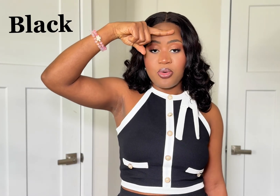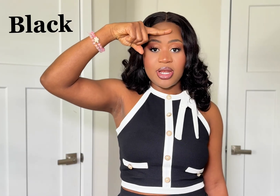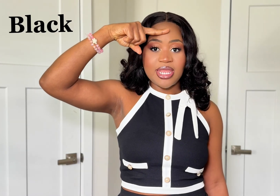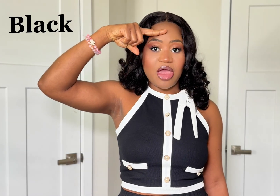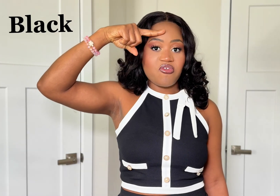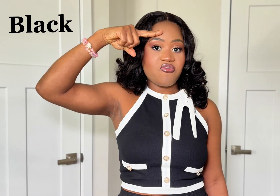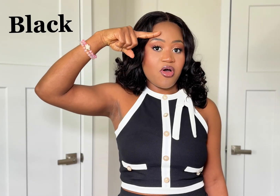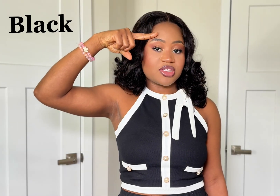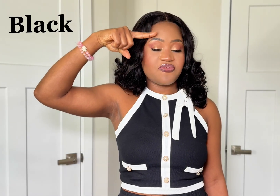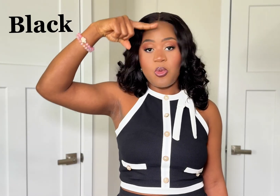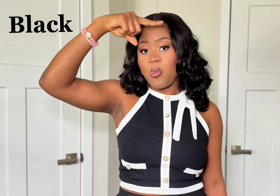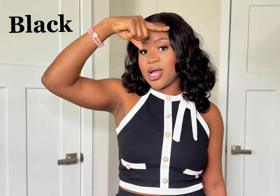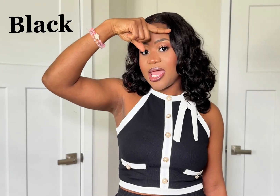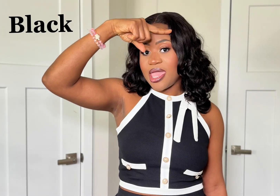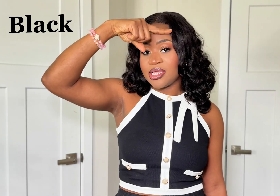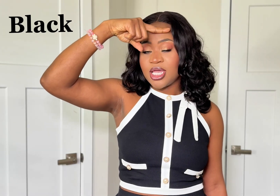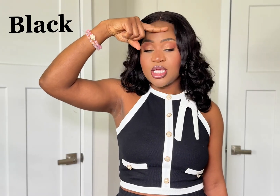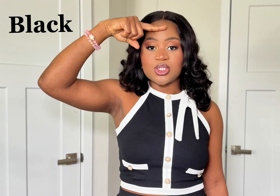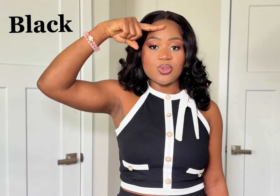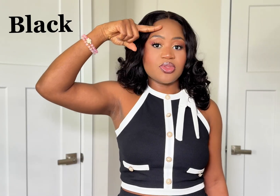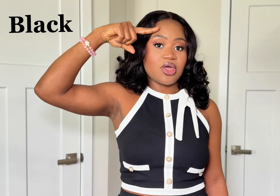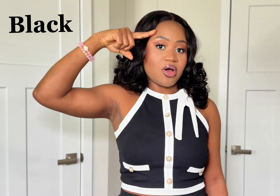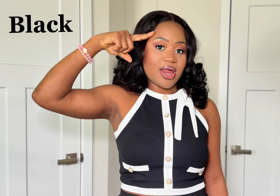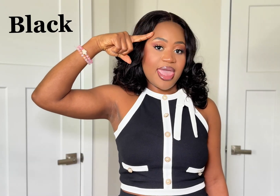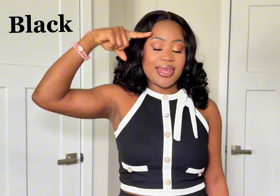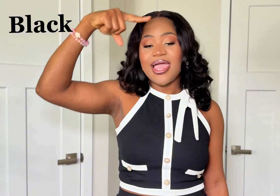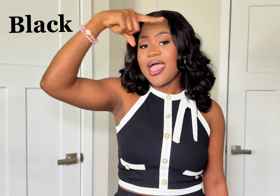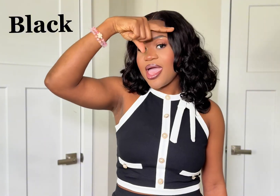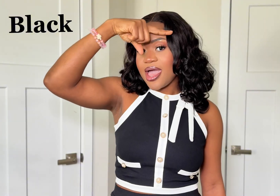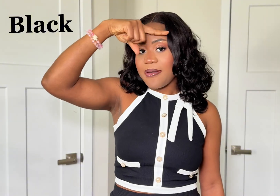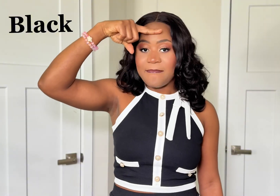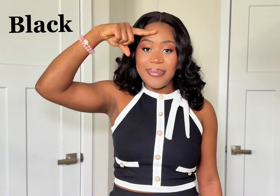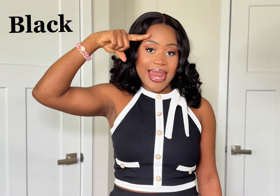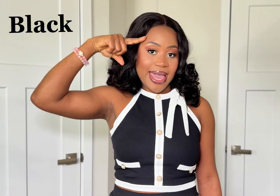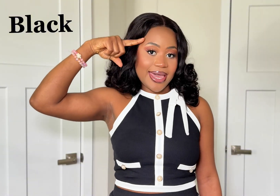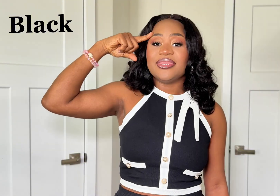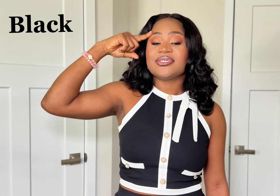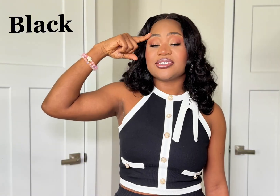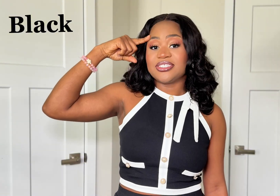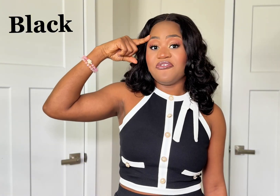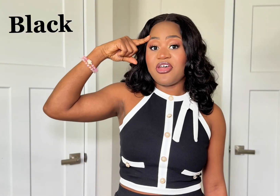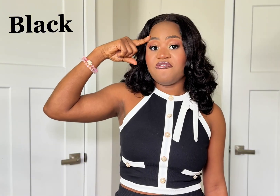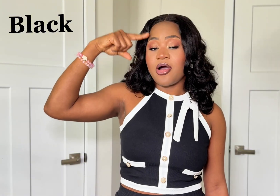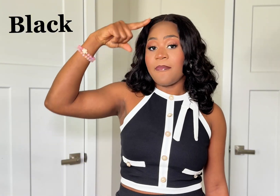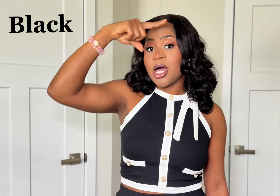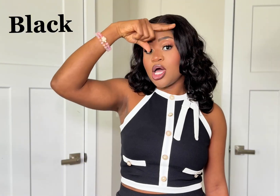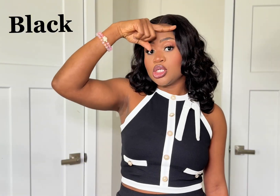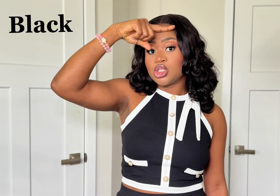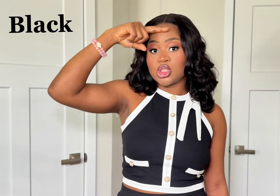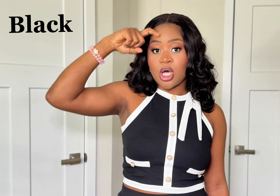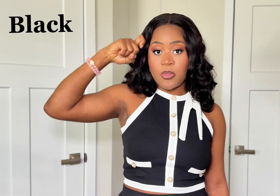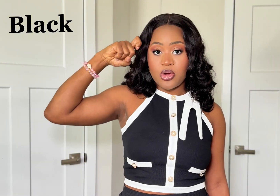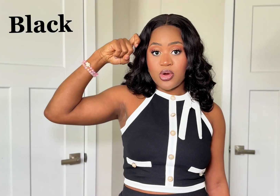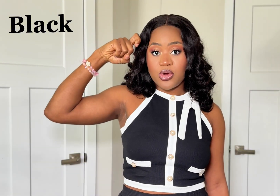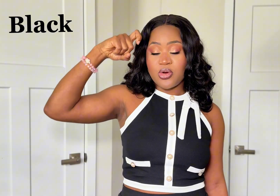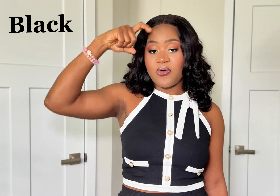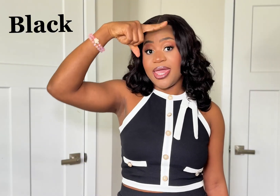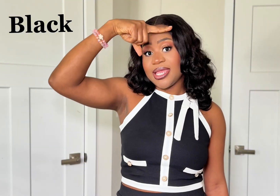it across from one end to the other end. Black. This is different from summer, right?